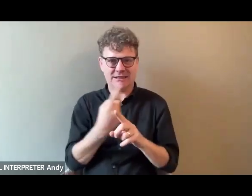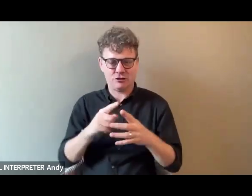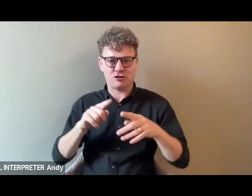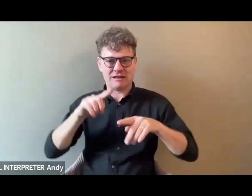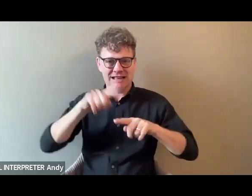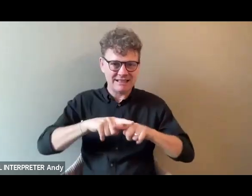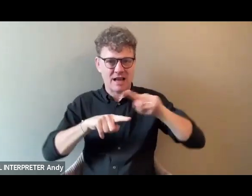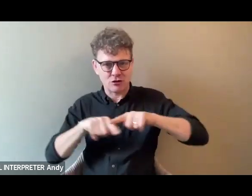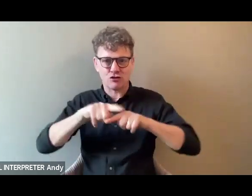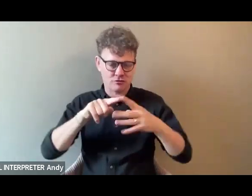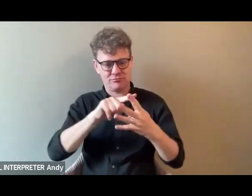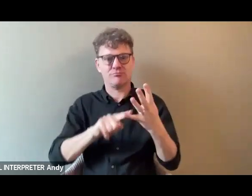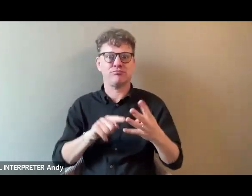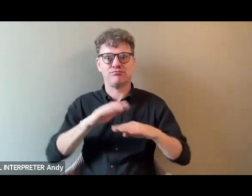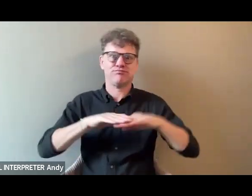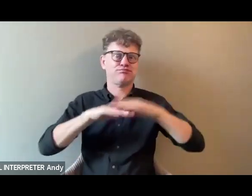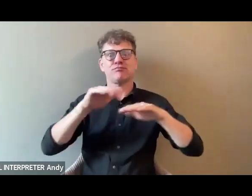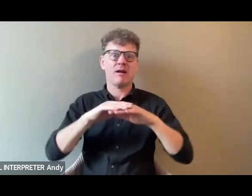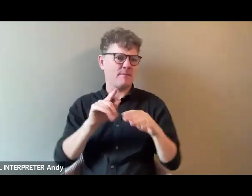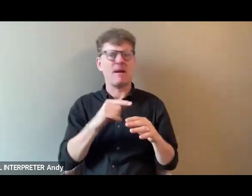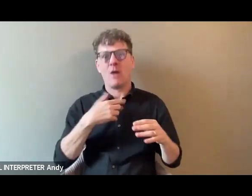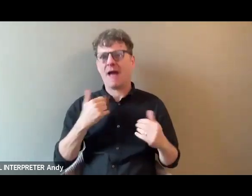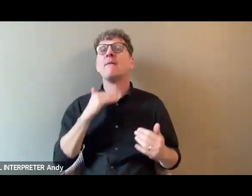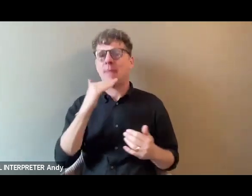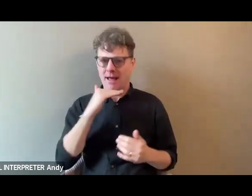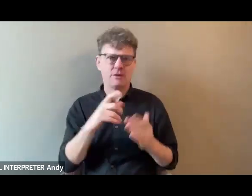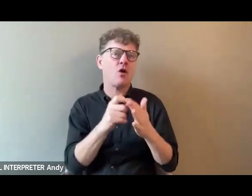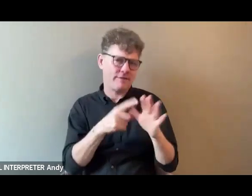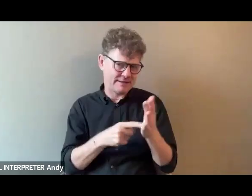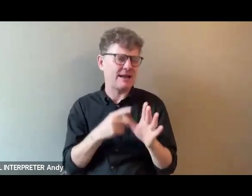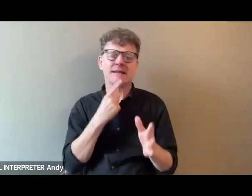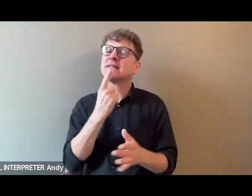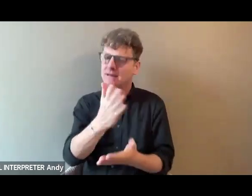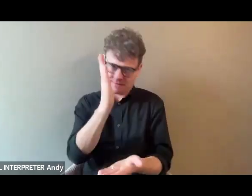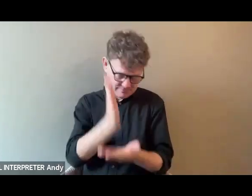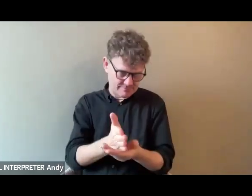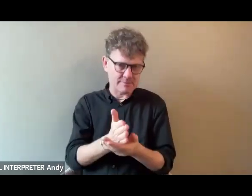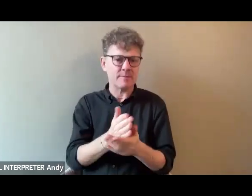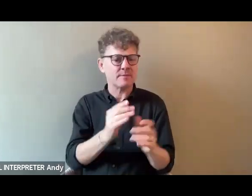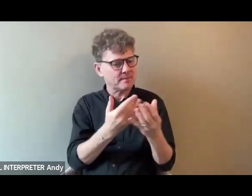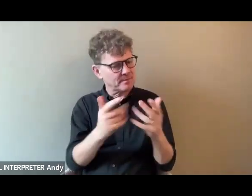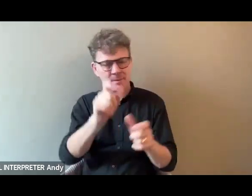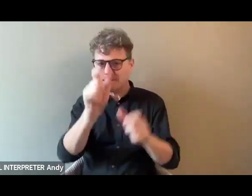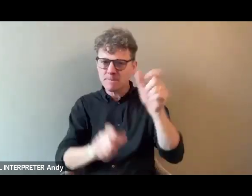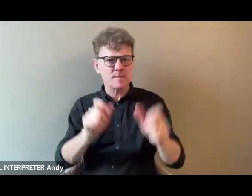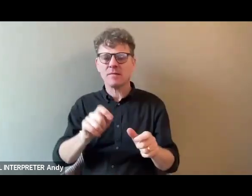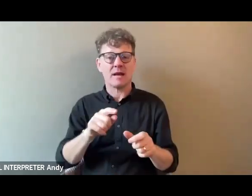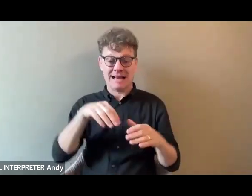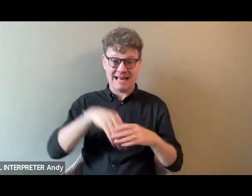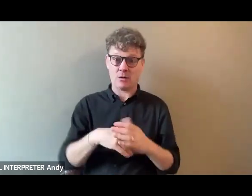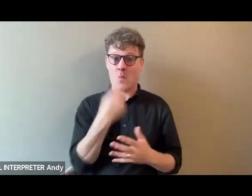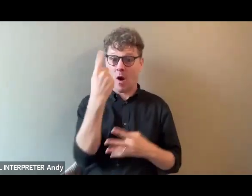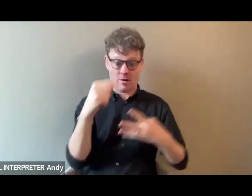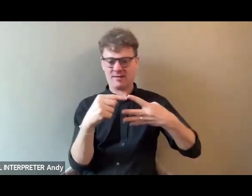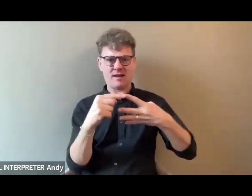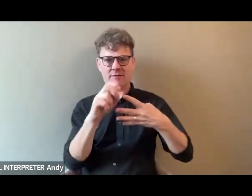no simple answer. But there's definitely plenty of data to say that people are constantly moving from one, and it's not